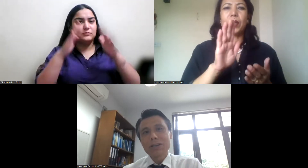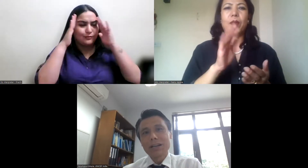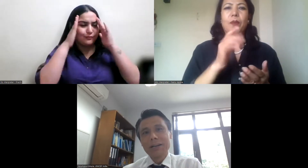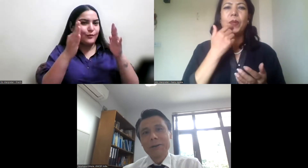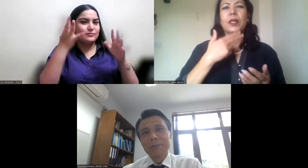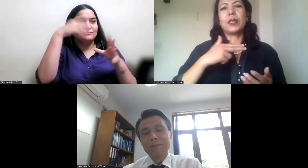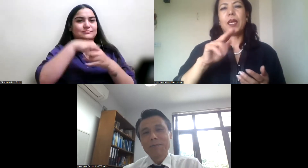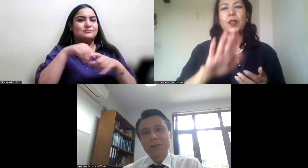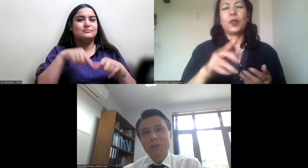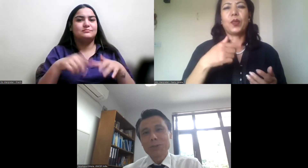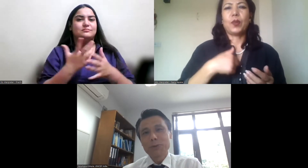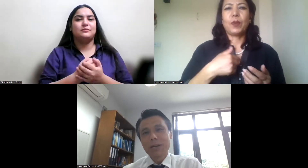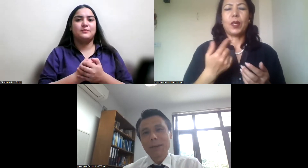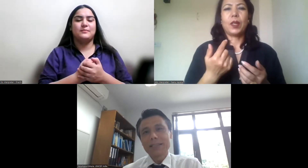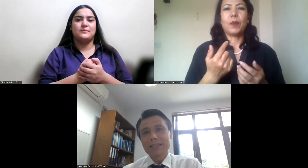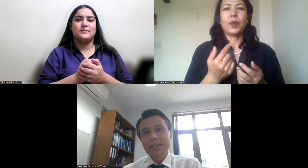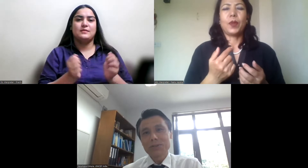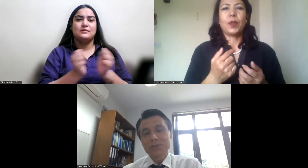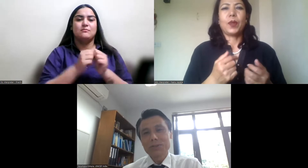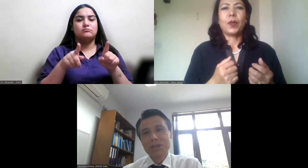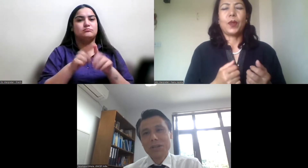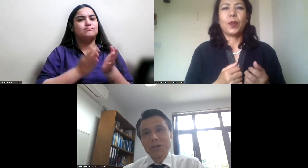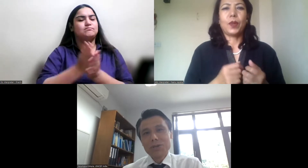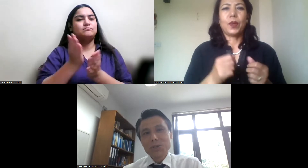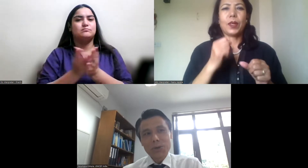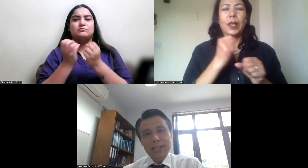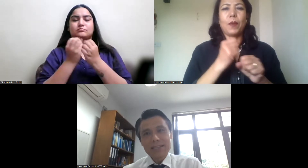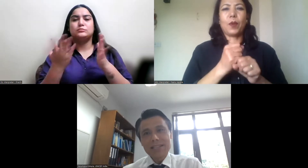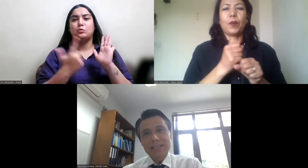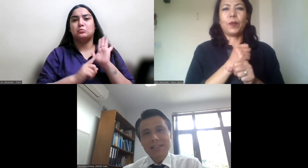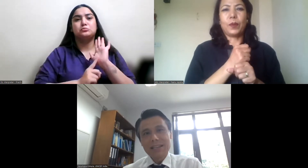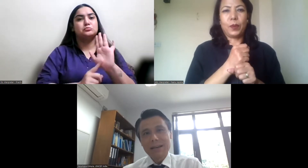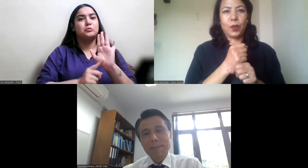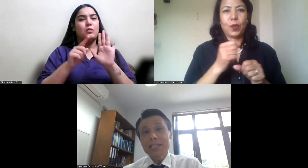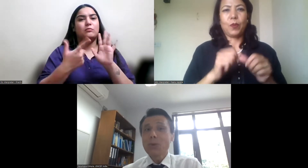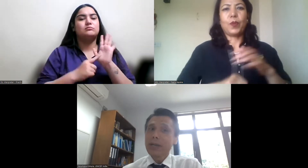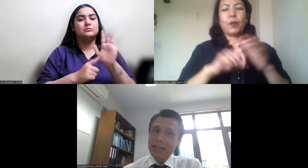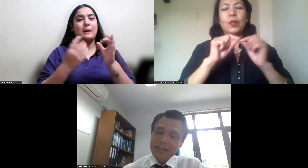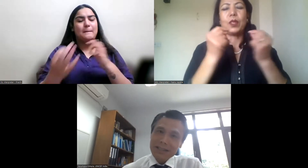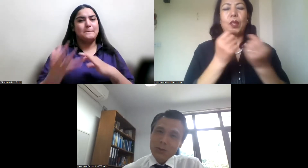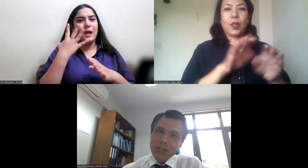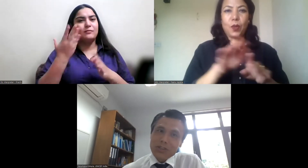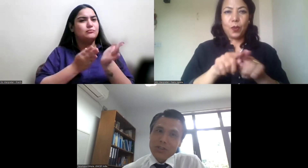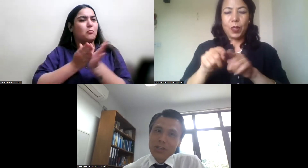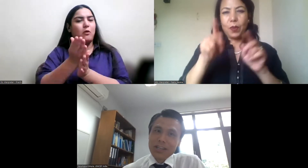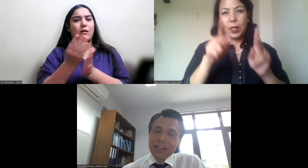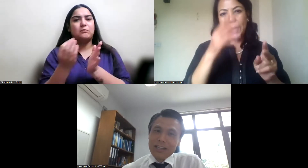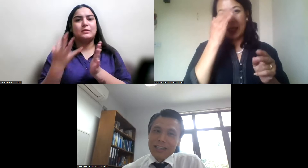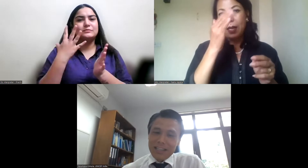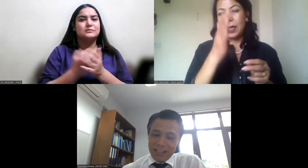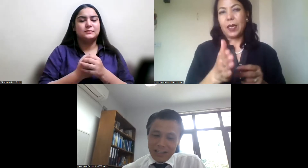work across programmatic sections, showcasing the best ways in